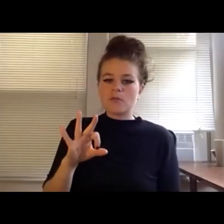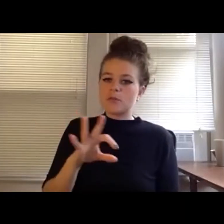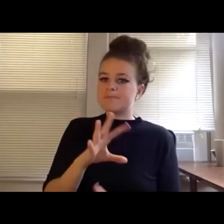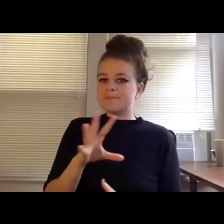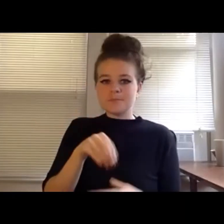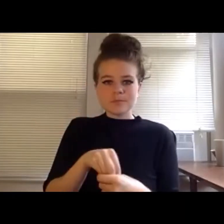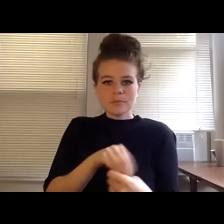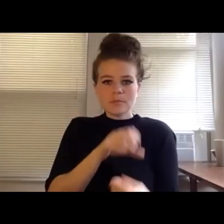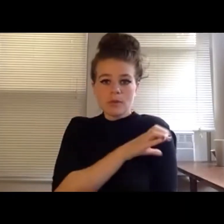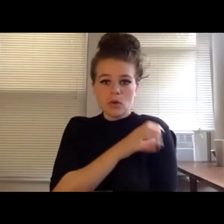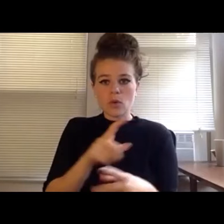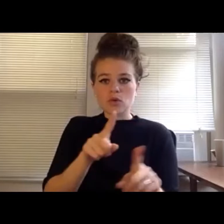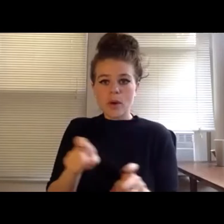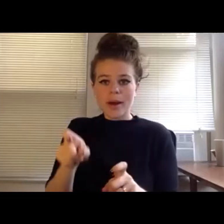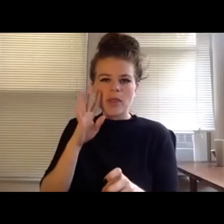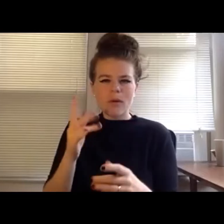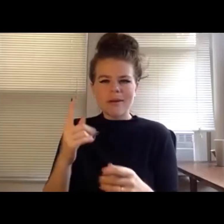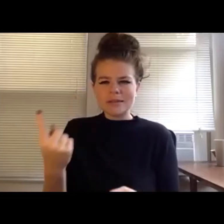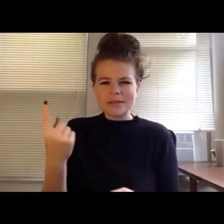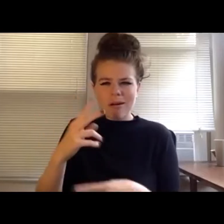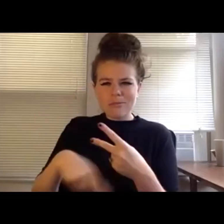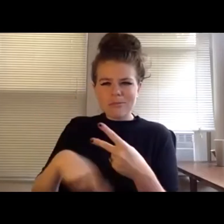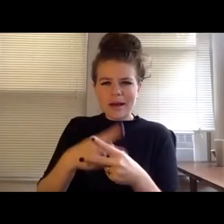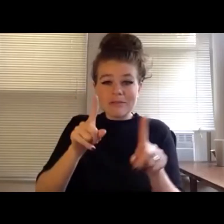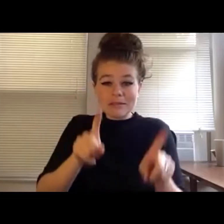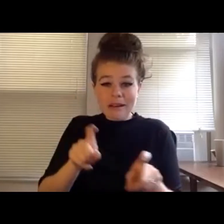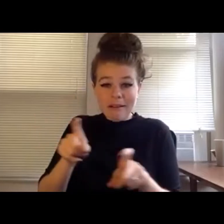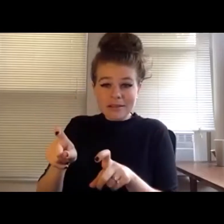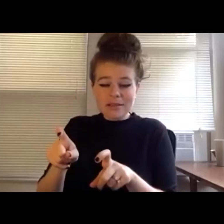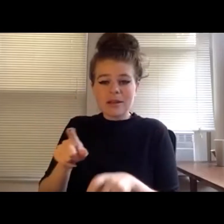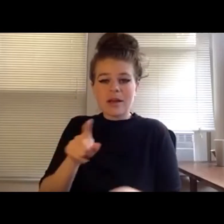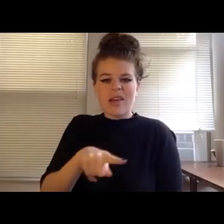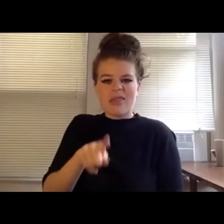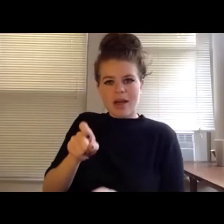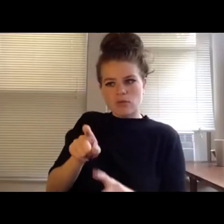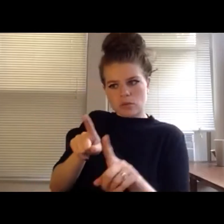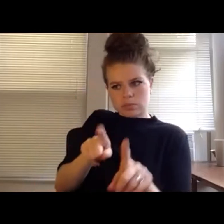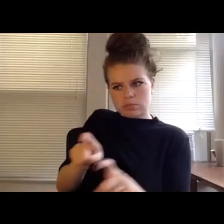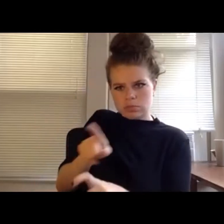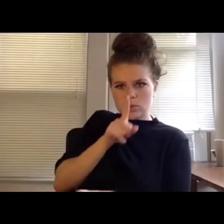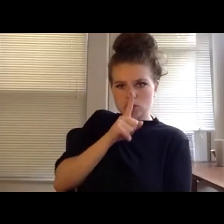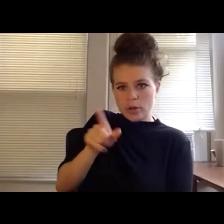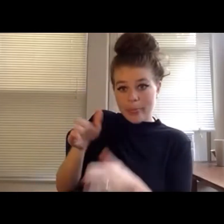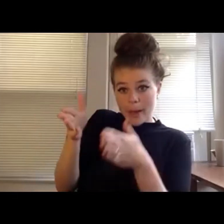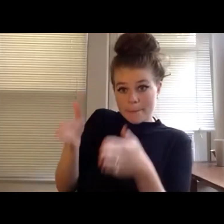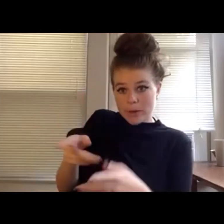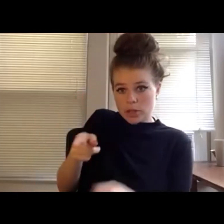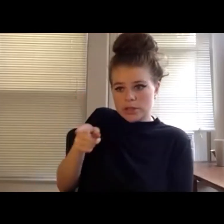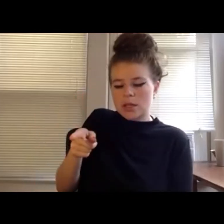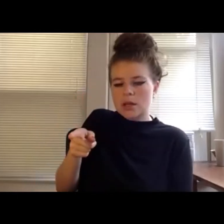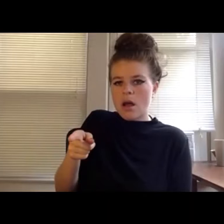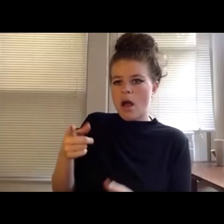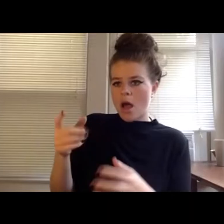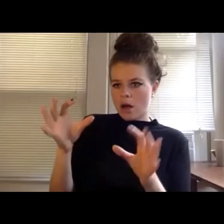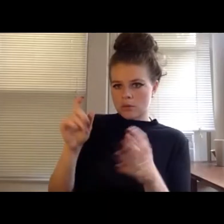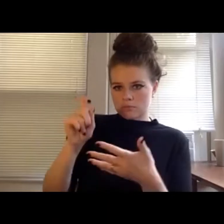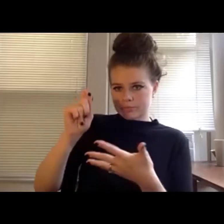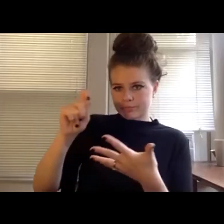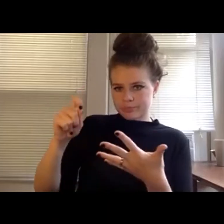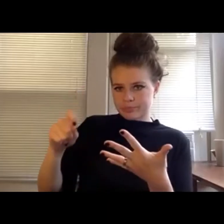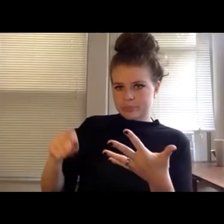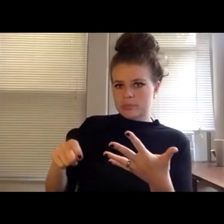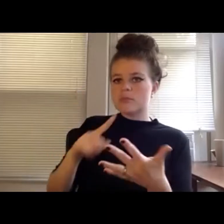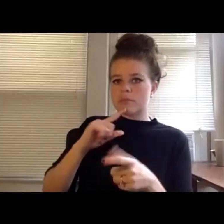there are some tests that the clinical team, study team will need to do to make sure that you meet all the